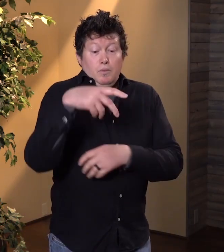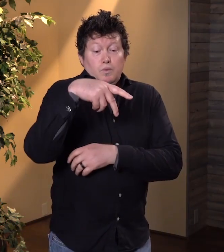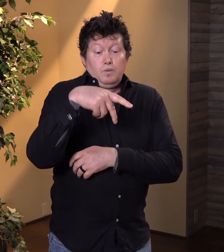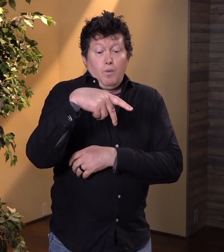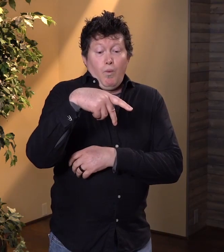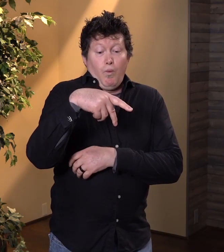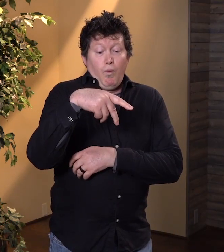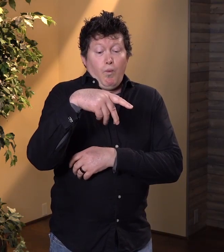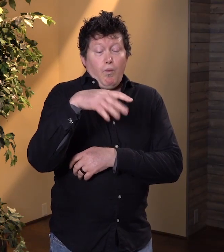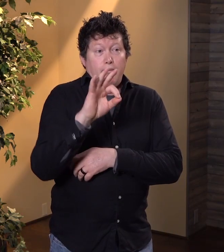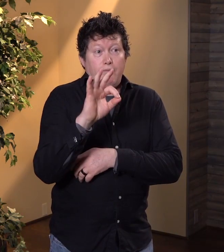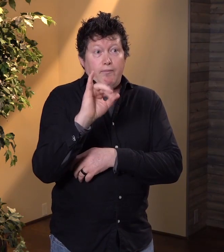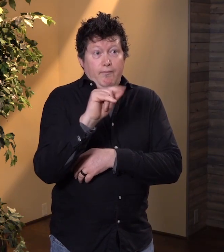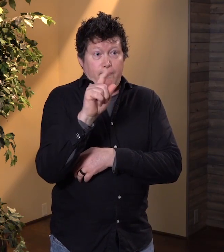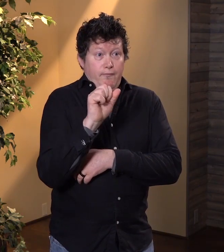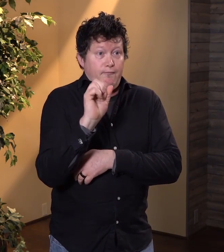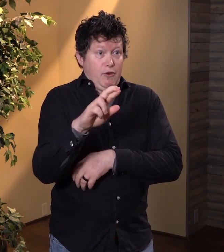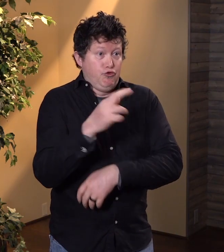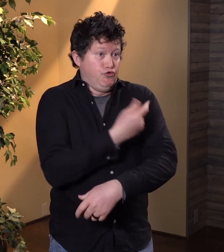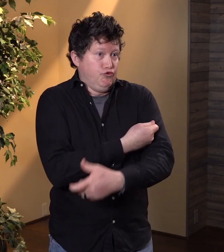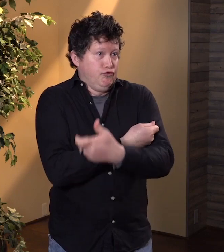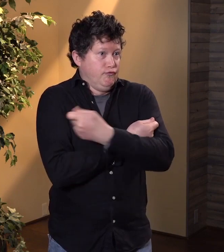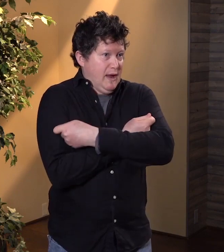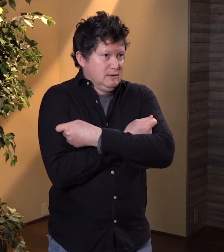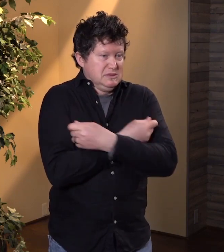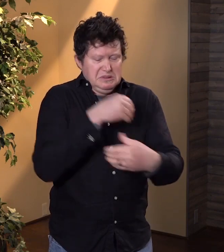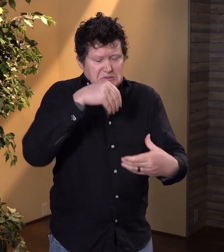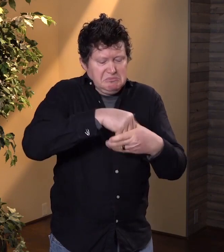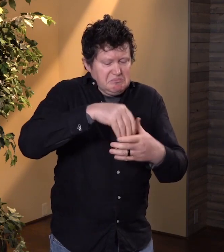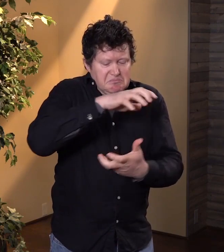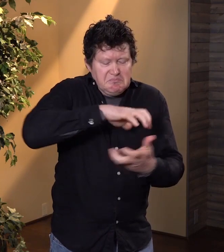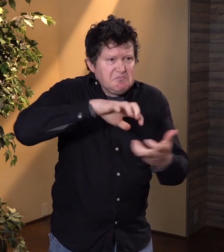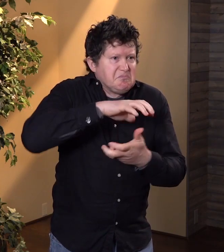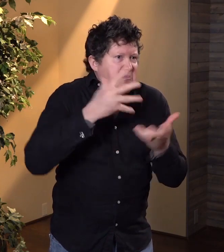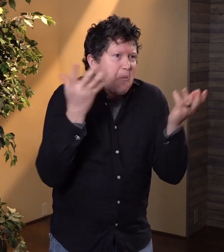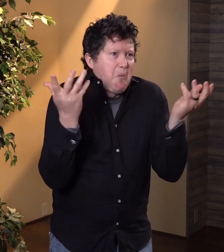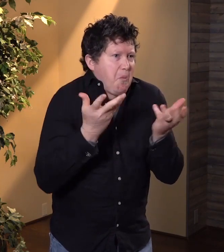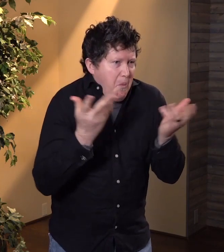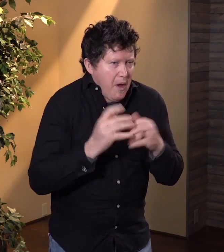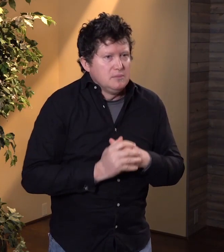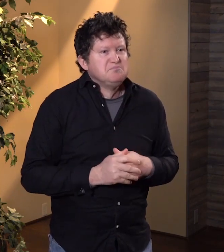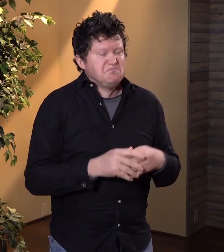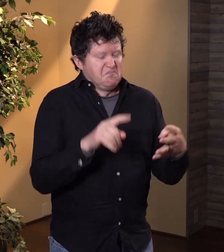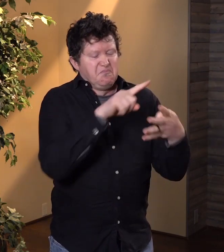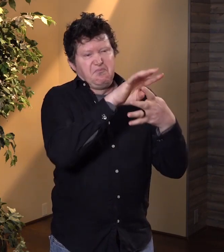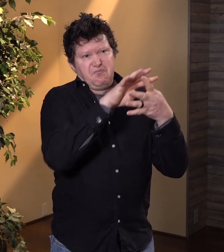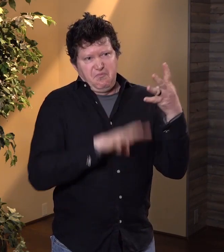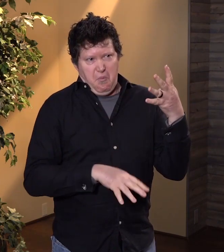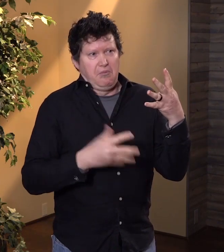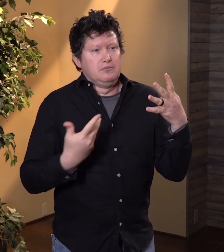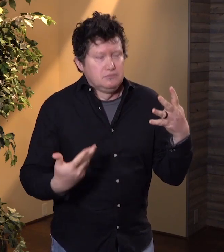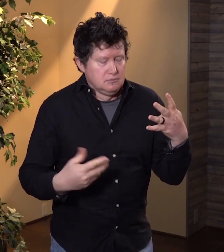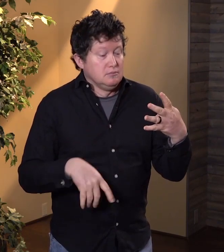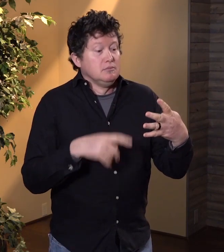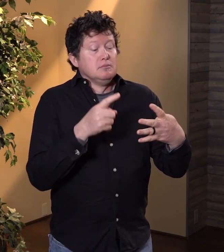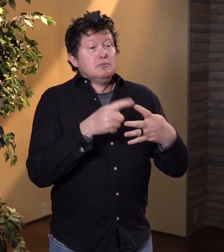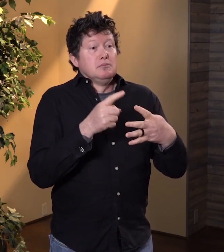The Pfizer vaccine has 4 ingredients. The first one is the